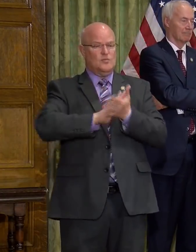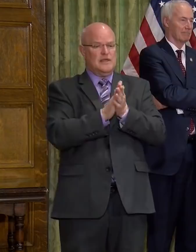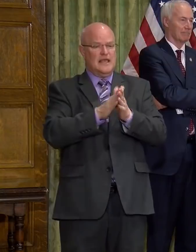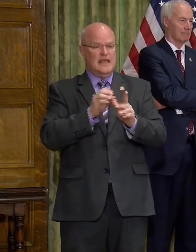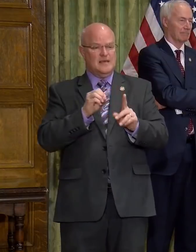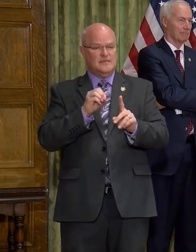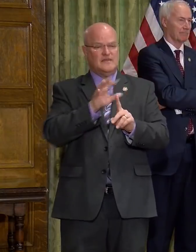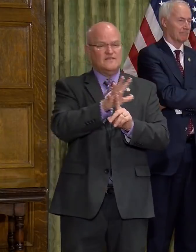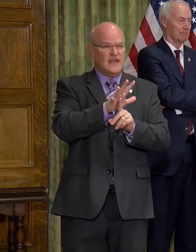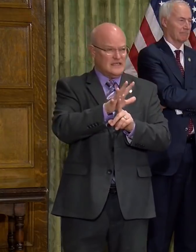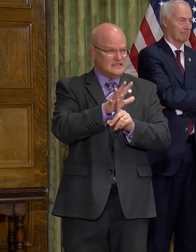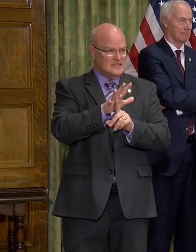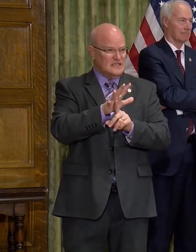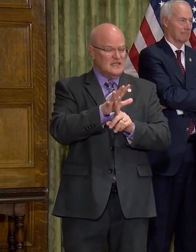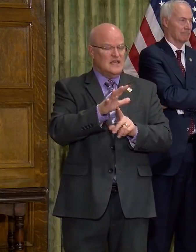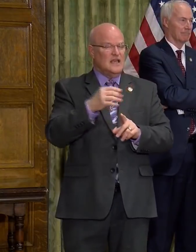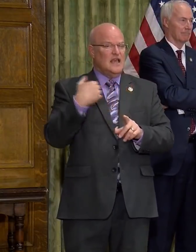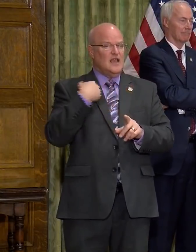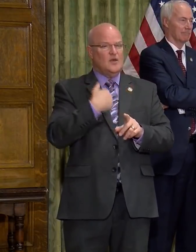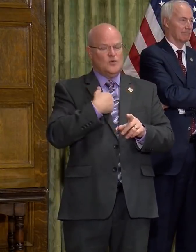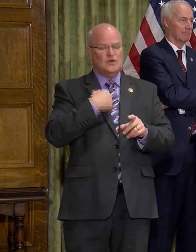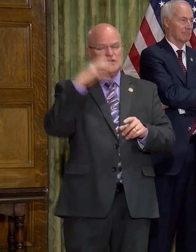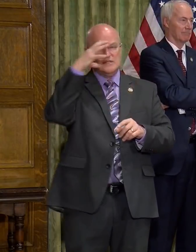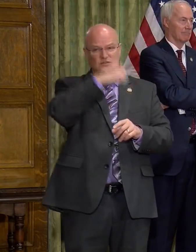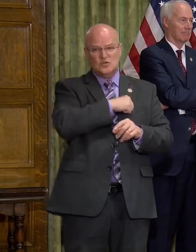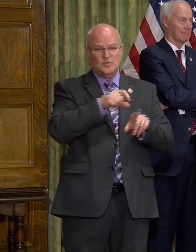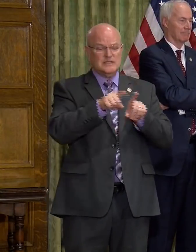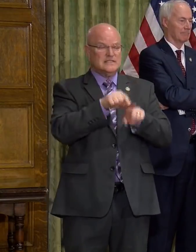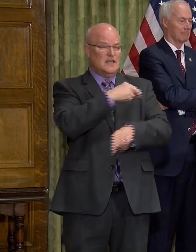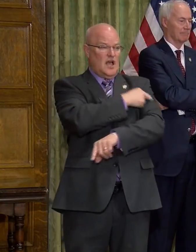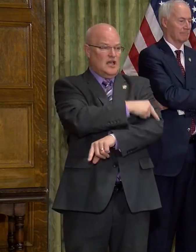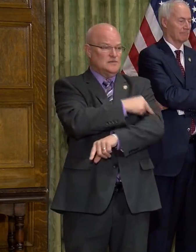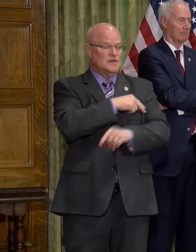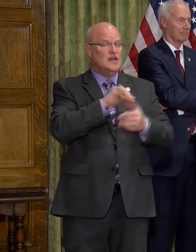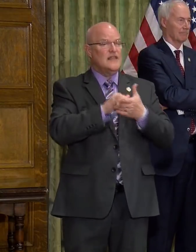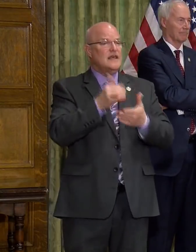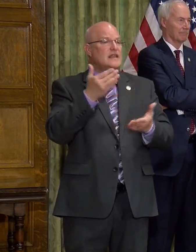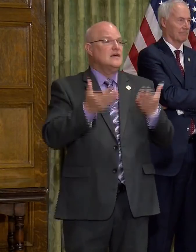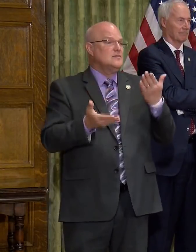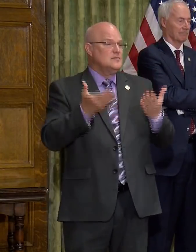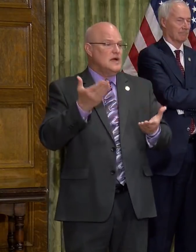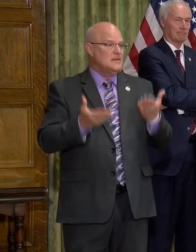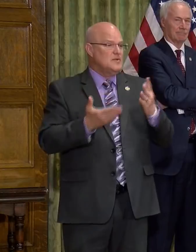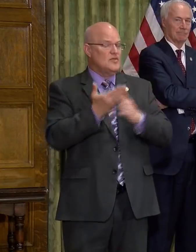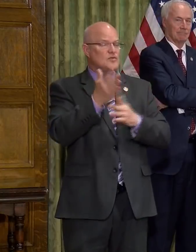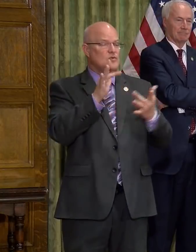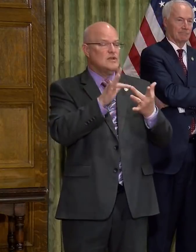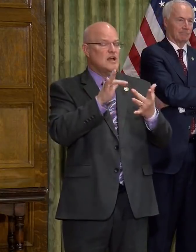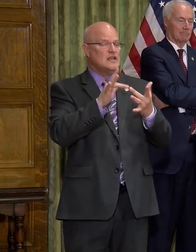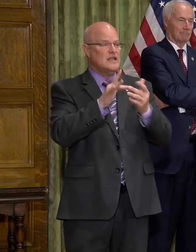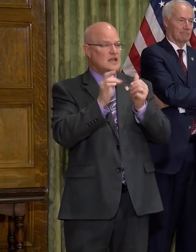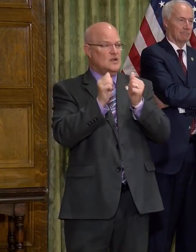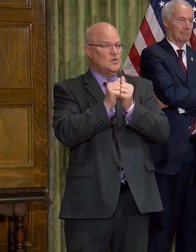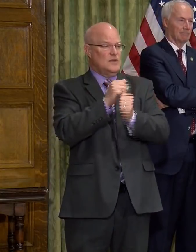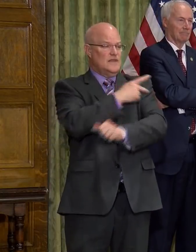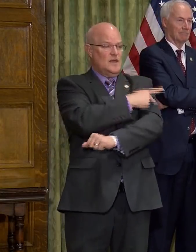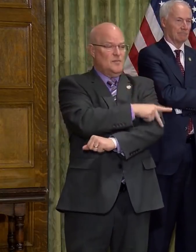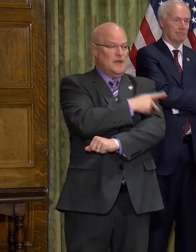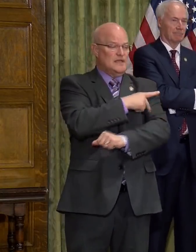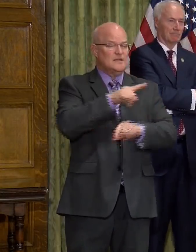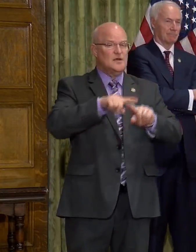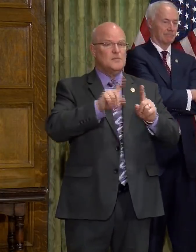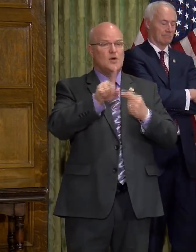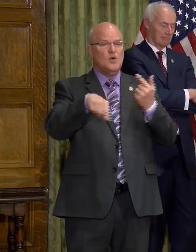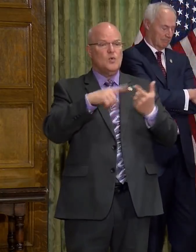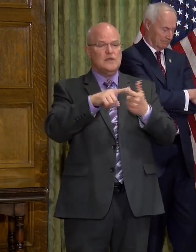these cases, we're assuming if it's a hospital setting that it might have been through contact with a patient, but when